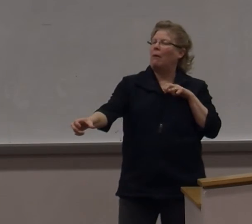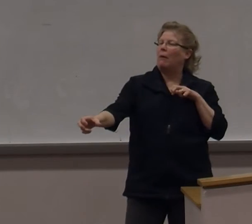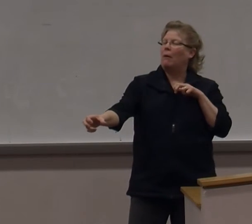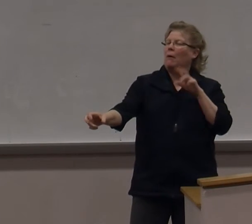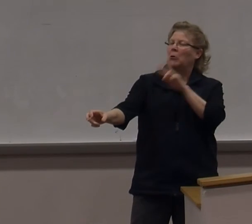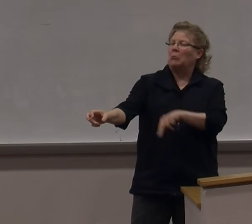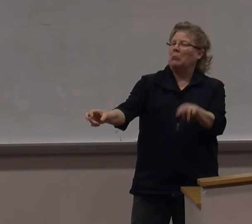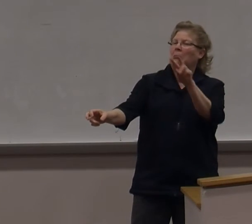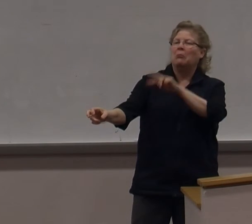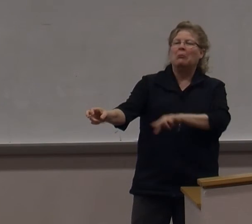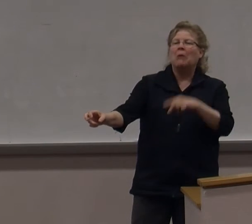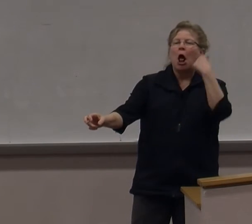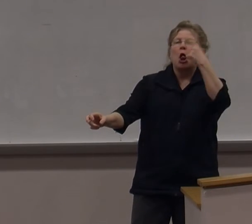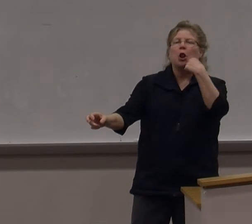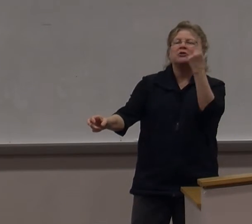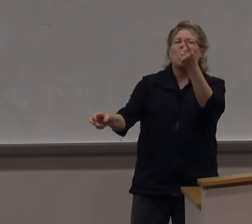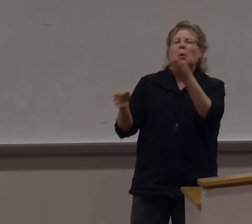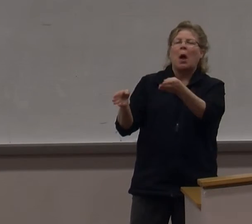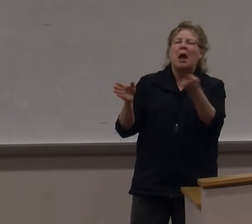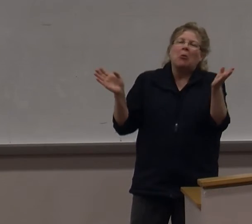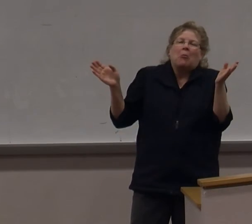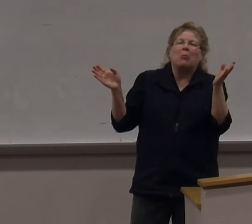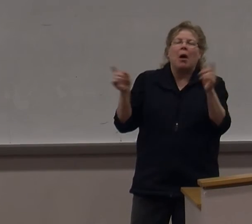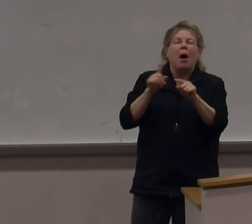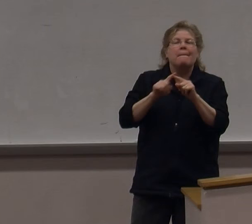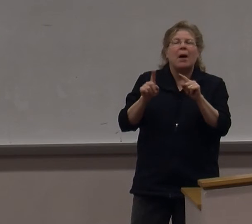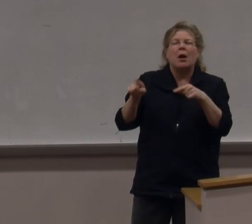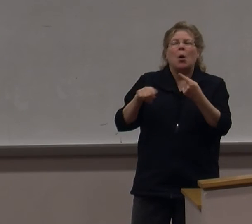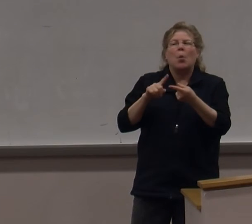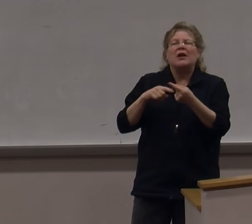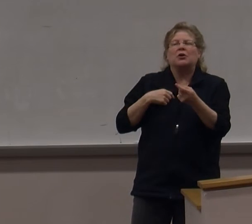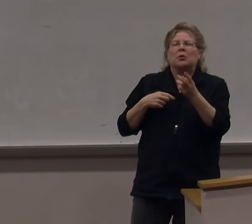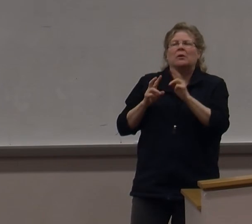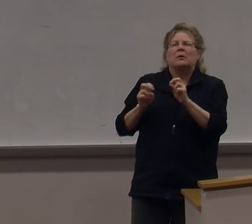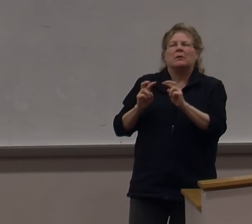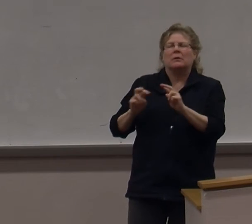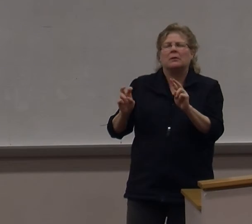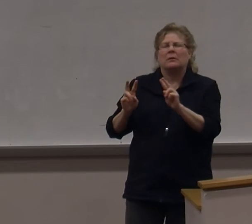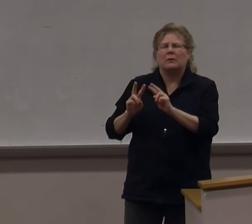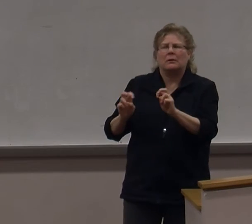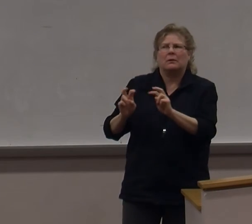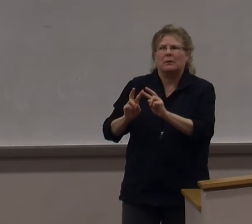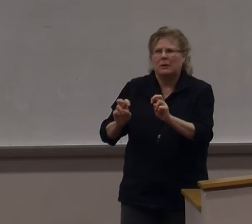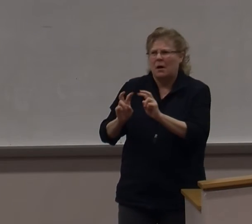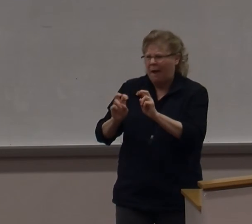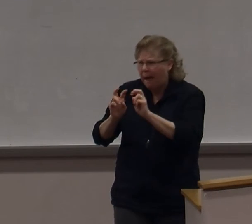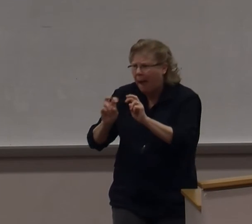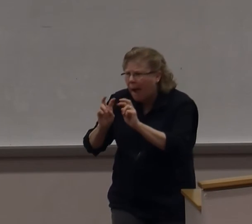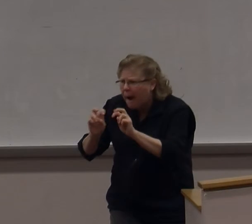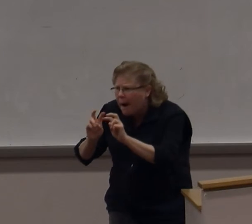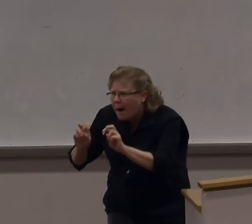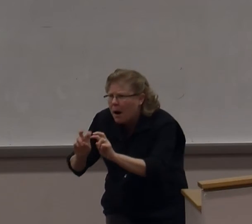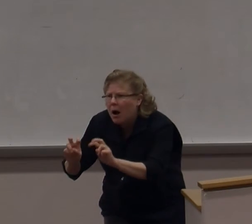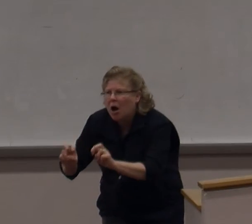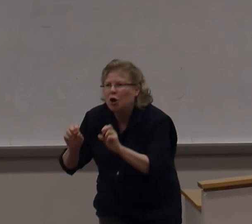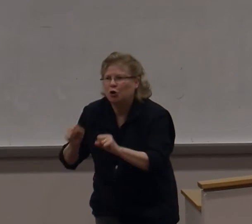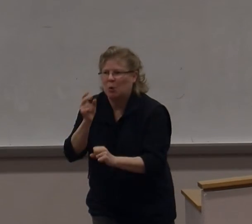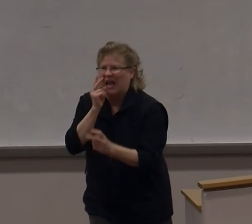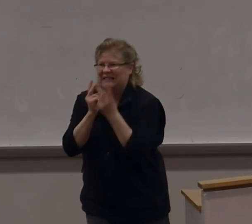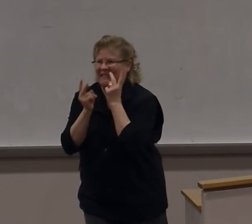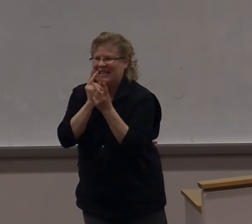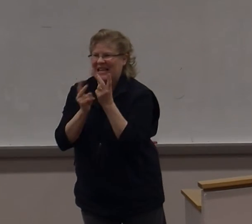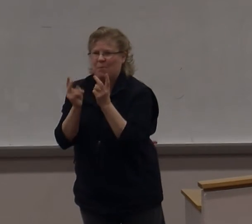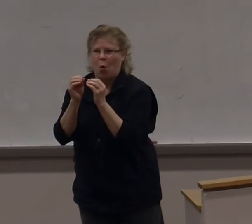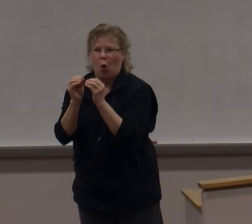it, and suddenly you see it in a different light, you see it in its detail, and you can see the good and the bad. You